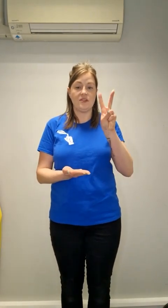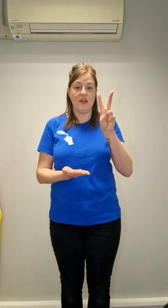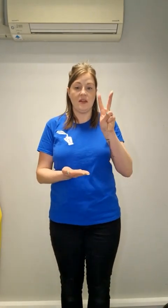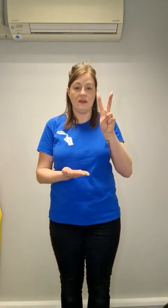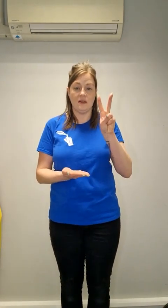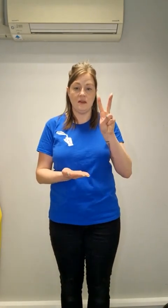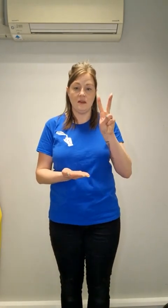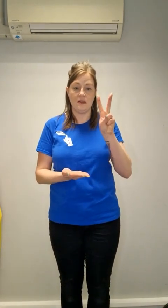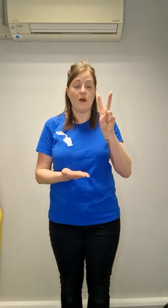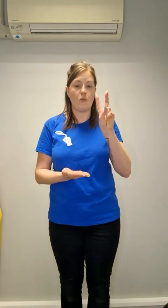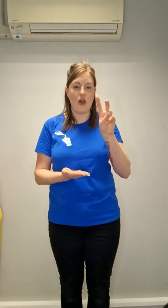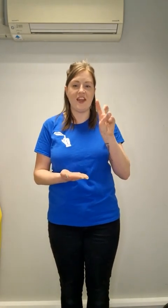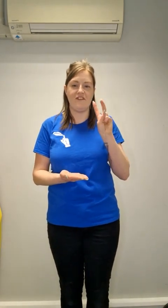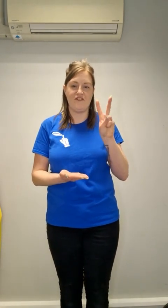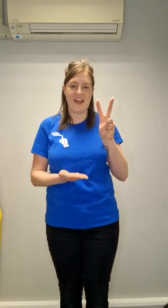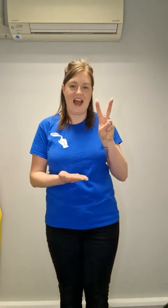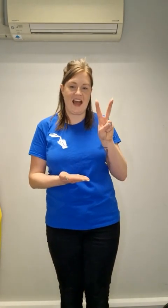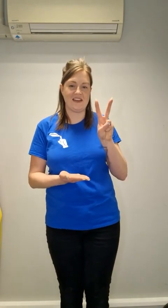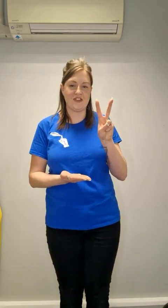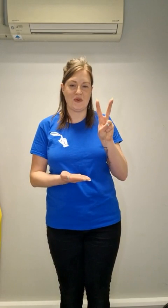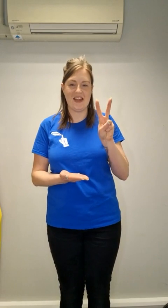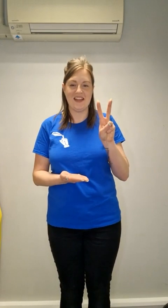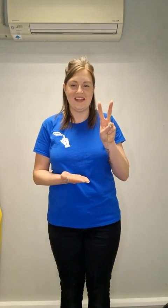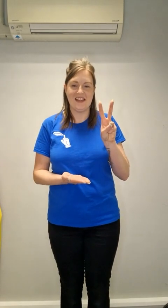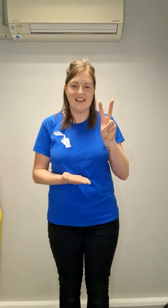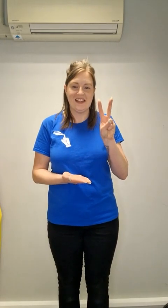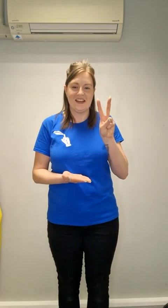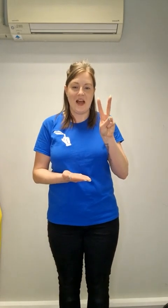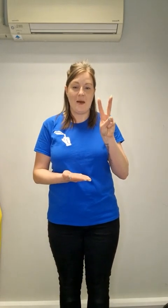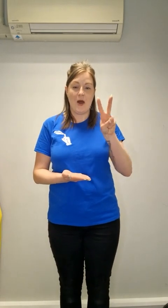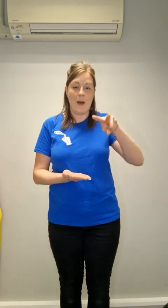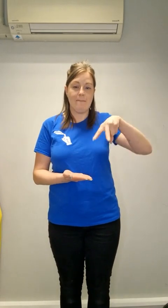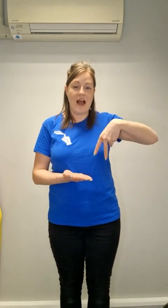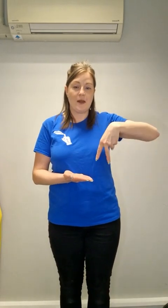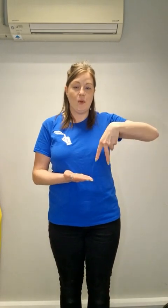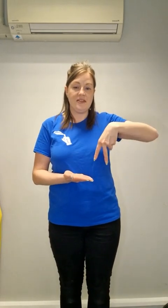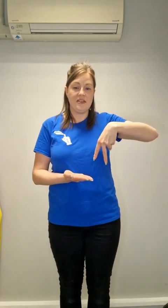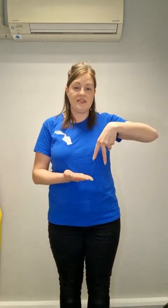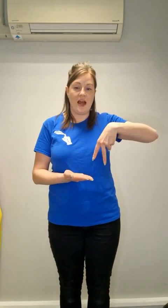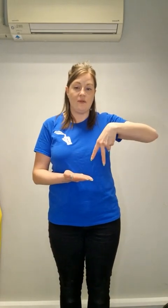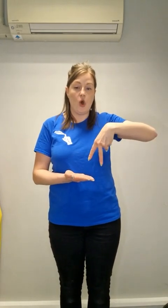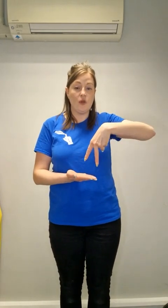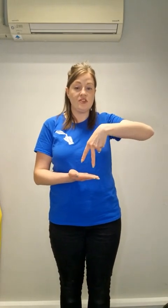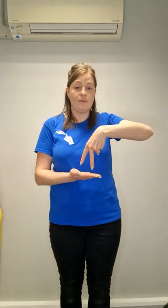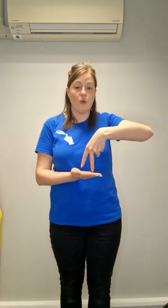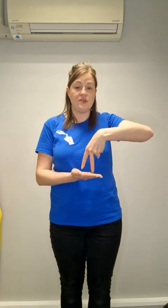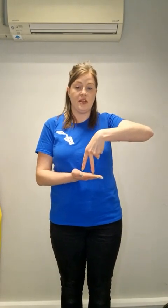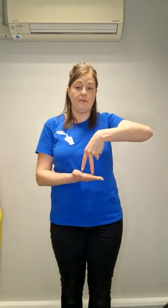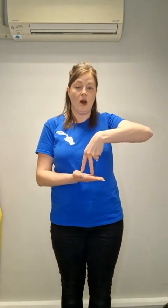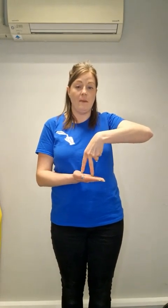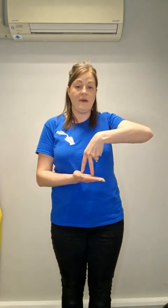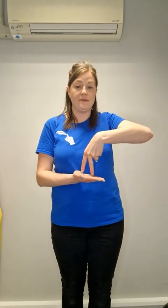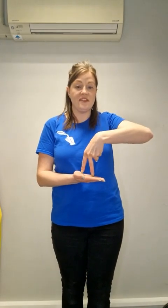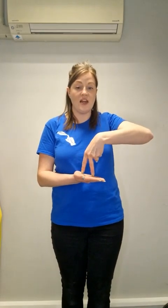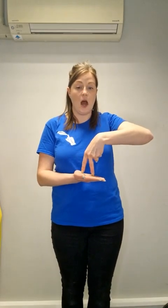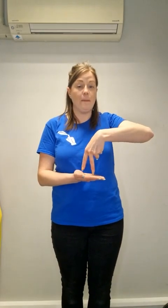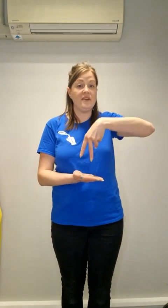supporting, working V hand, palm back pointing down, on supporting palm, bounces up and